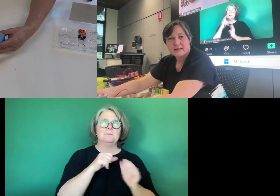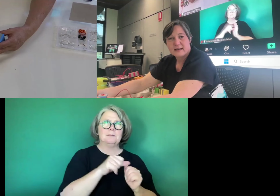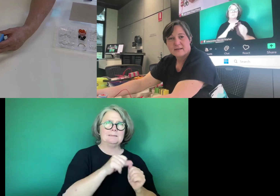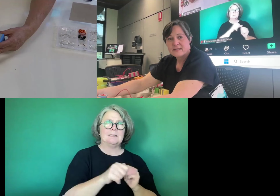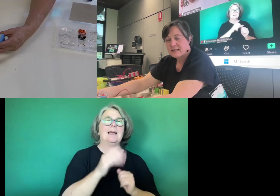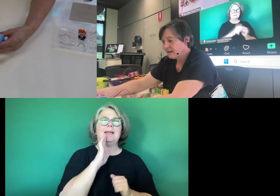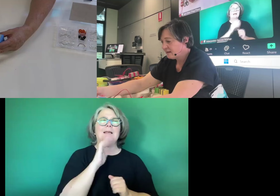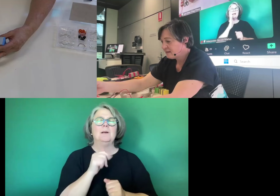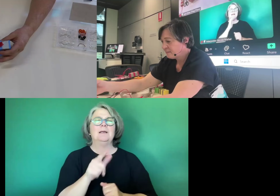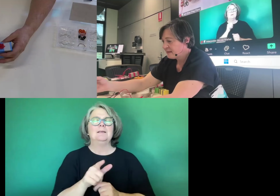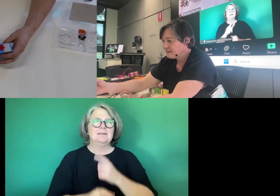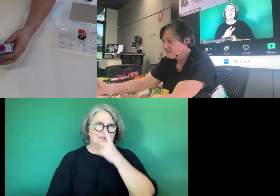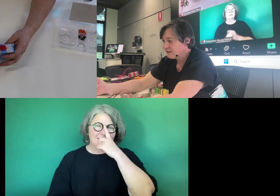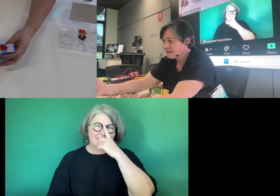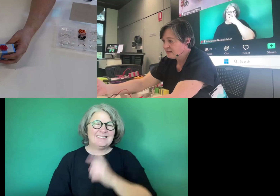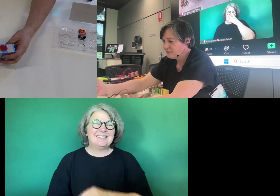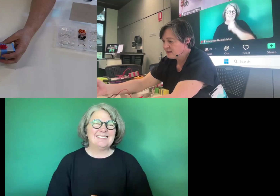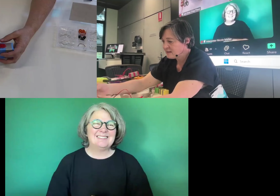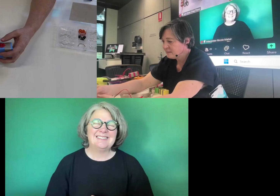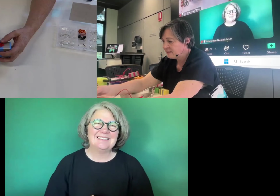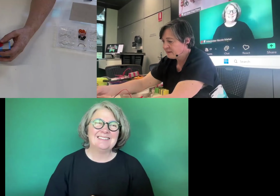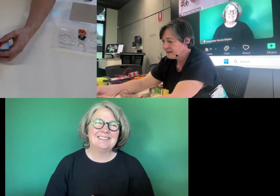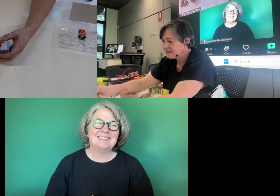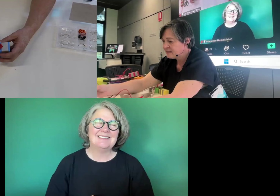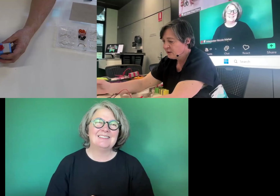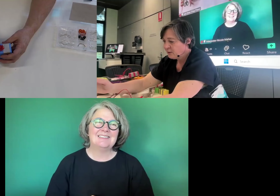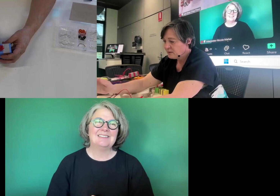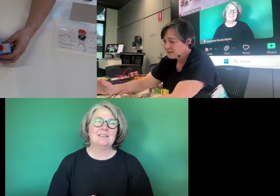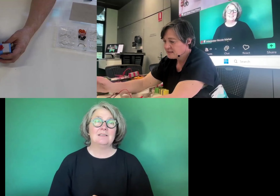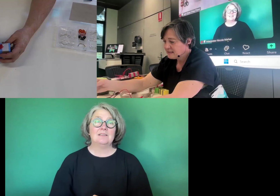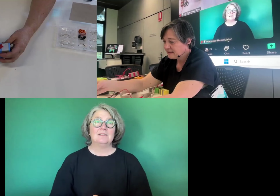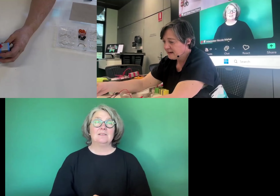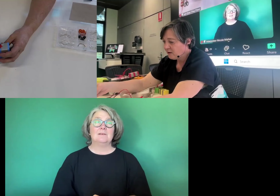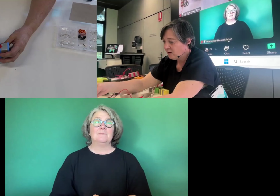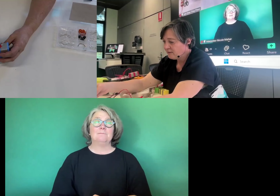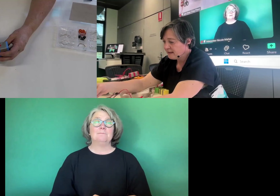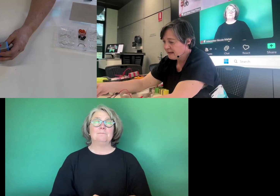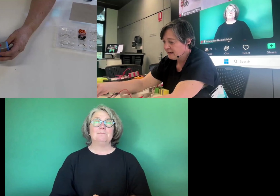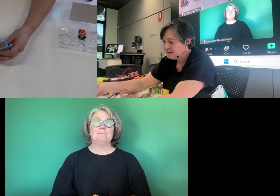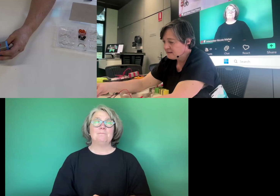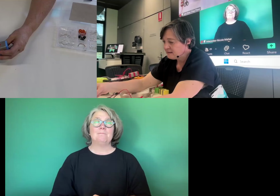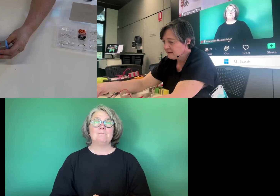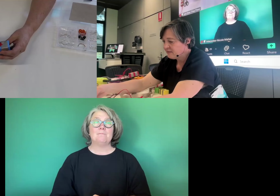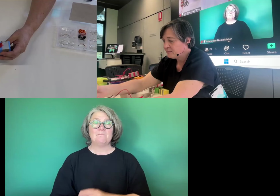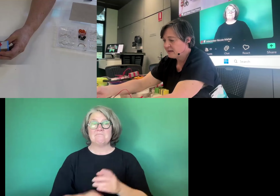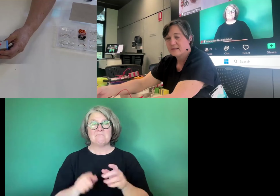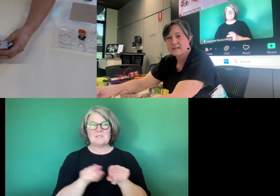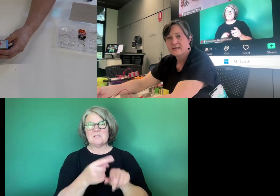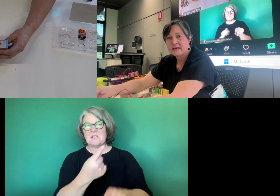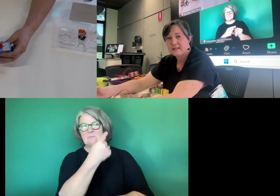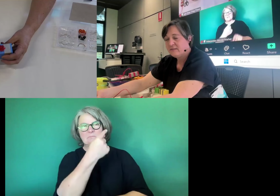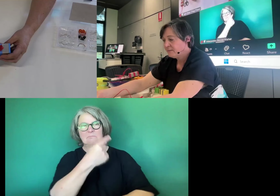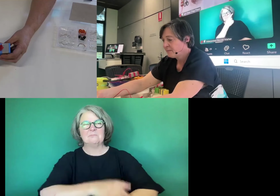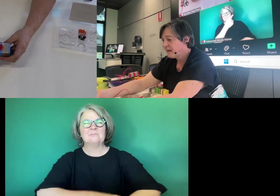So using our second piece, so the 1 centimeter piece, we just stick that over the end of the